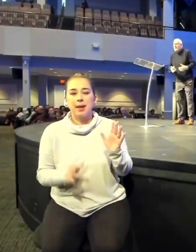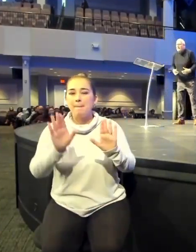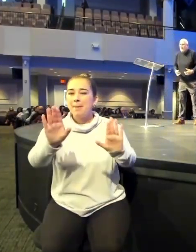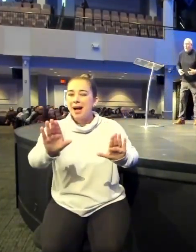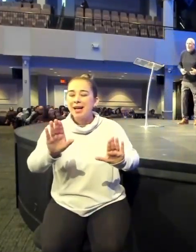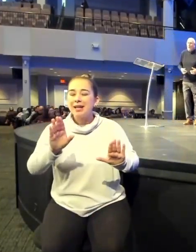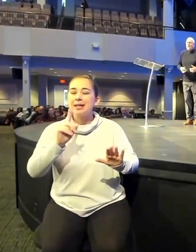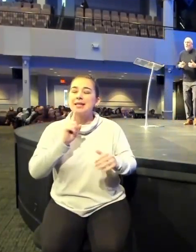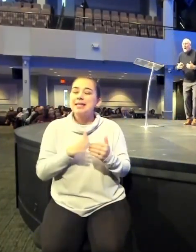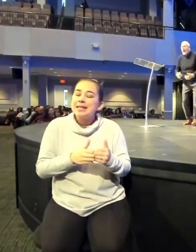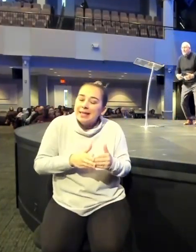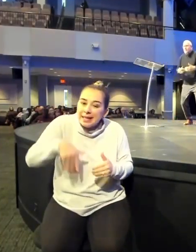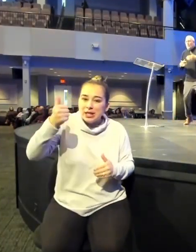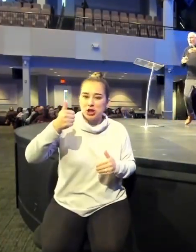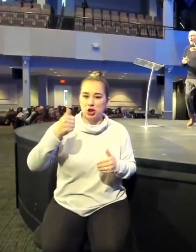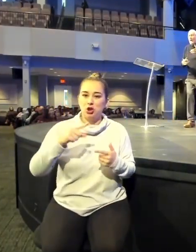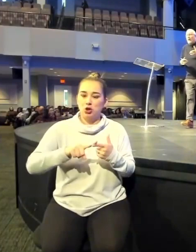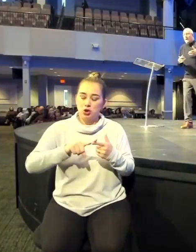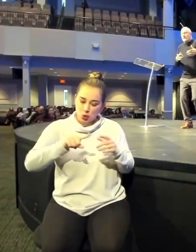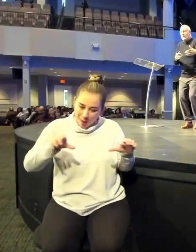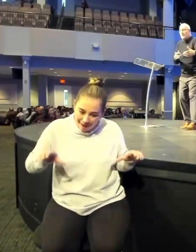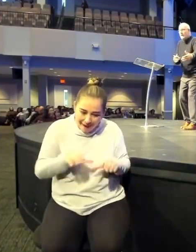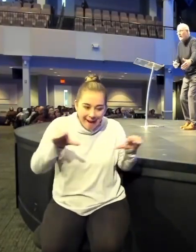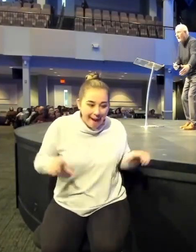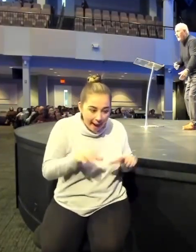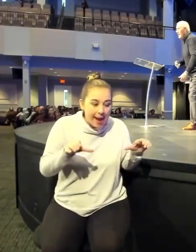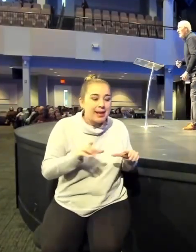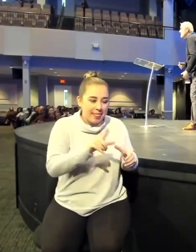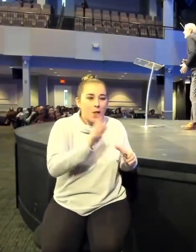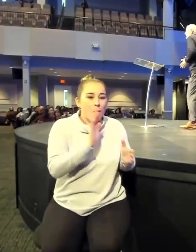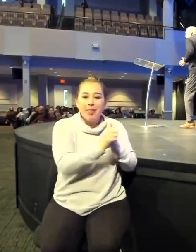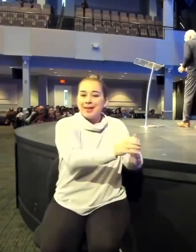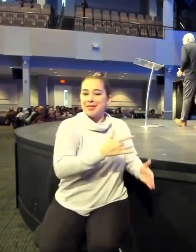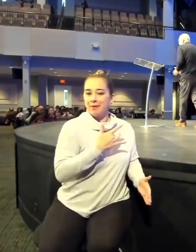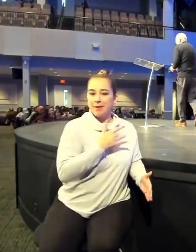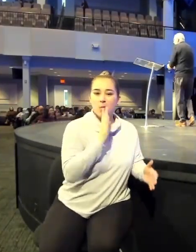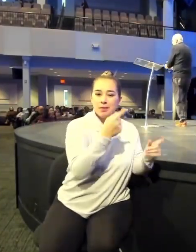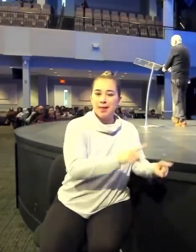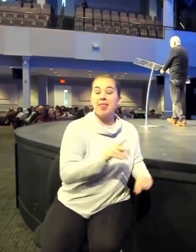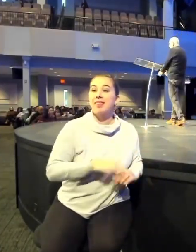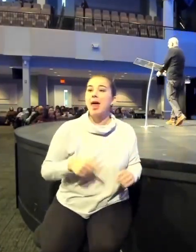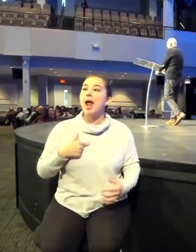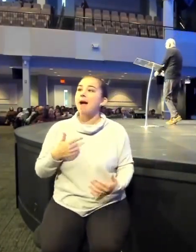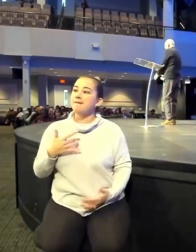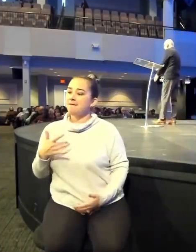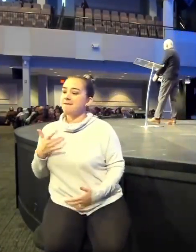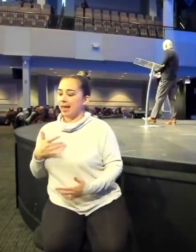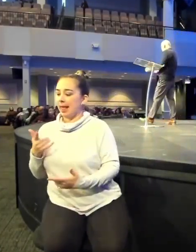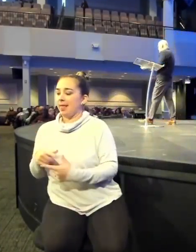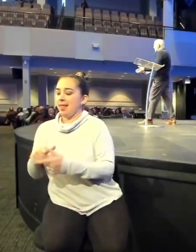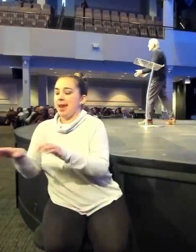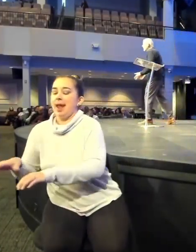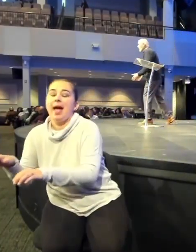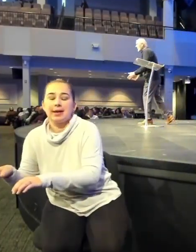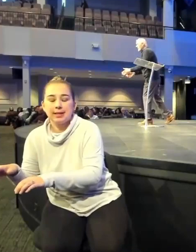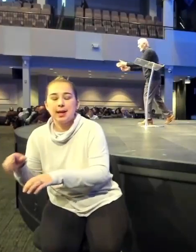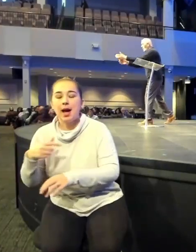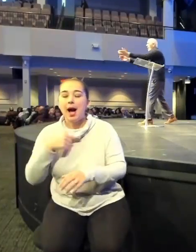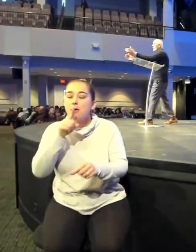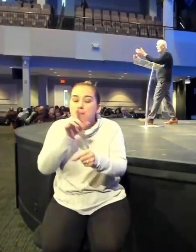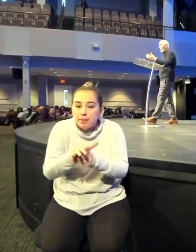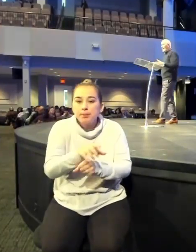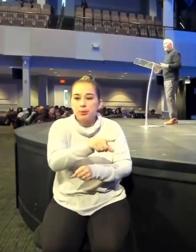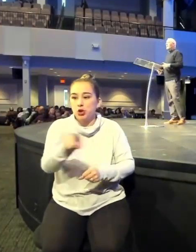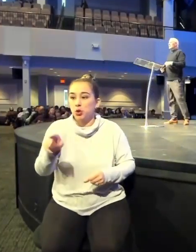lot easier to act your way into a feeling than it is to feel your way into an action. I would assure you that if